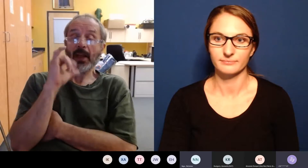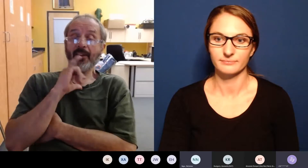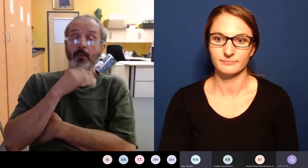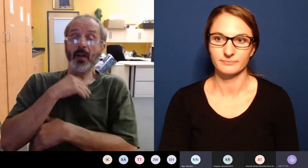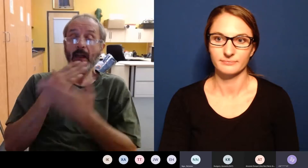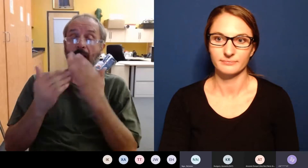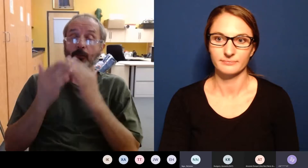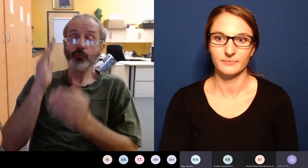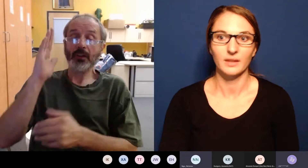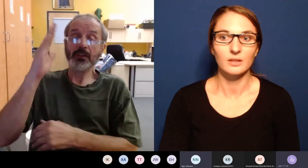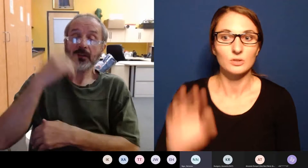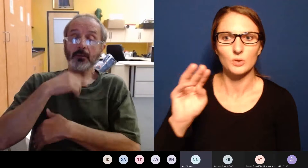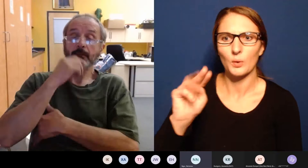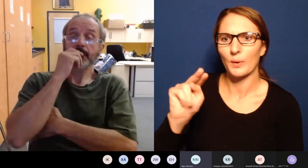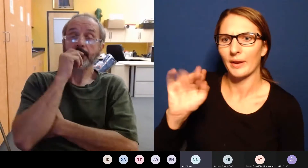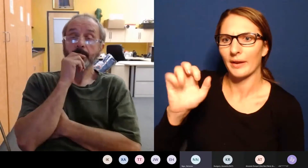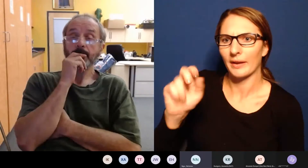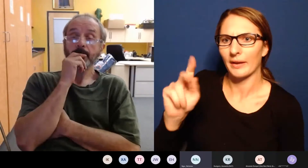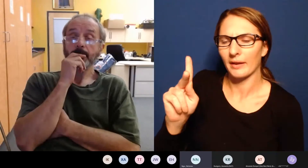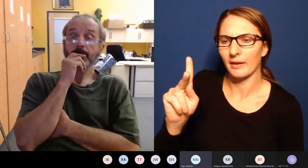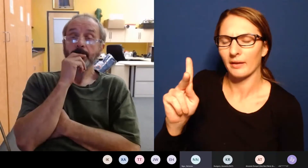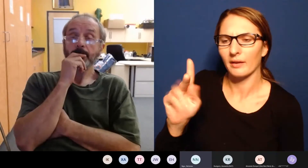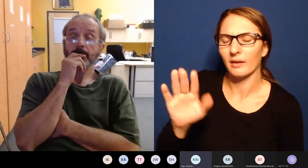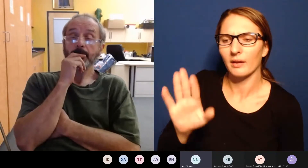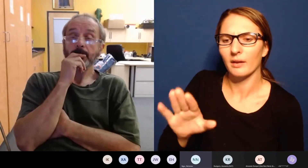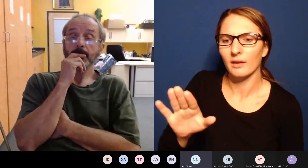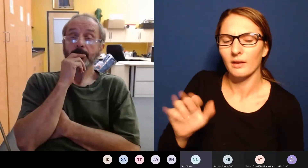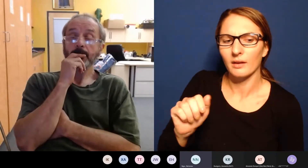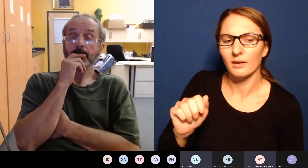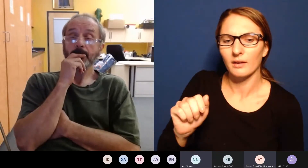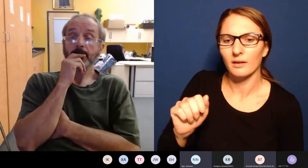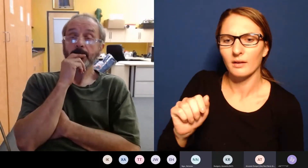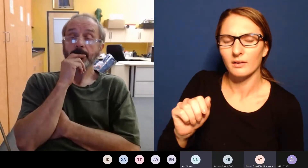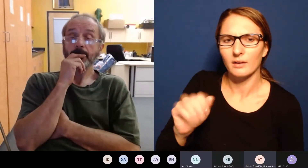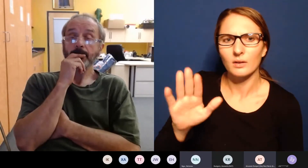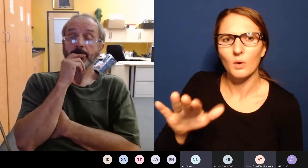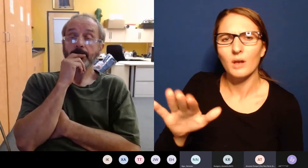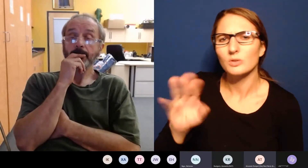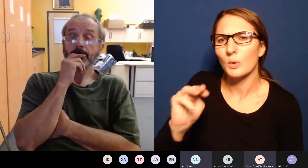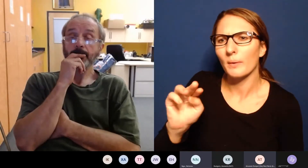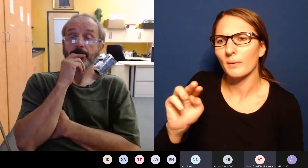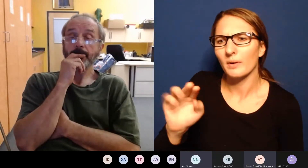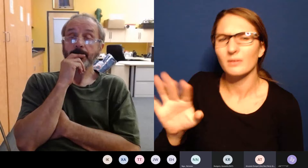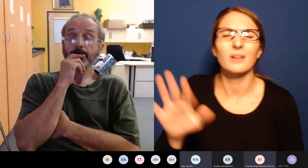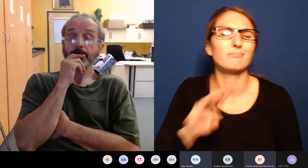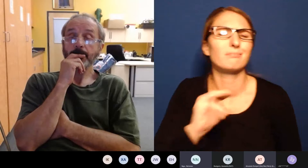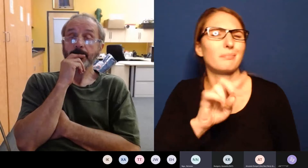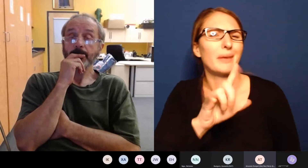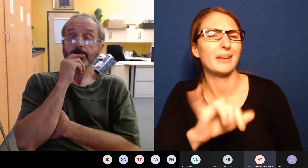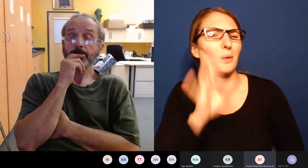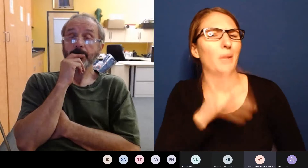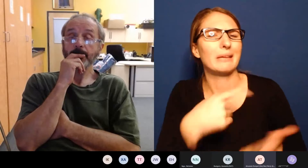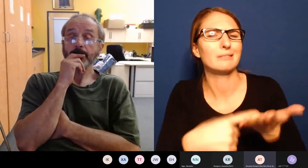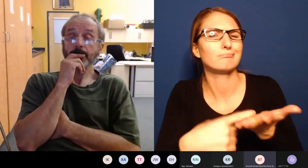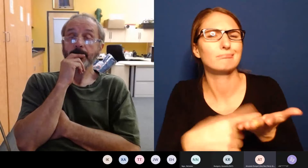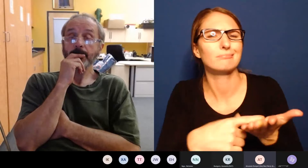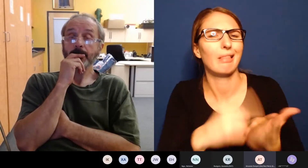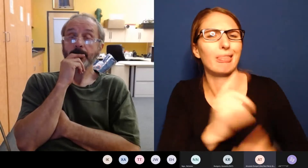So on that, Mandy, perhaps while I'm still here. Let's definitely take it offline and figure out an